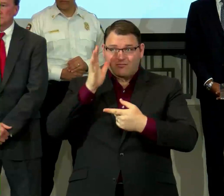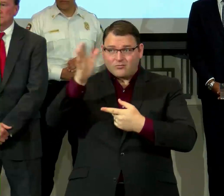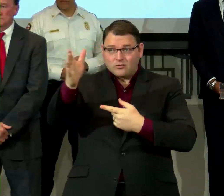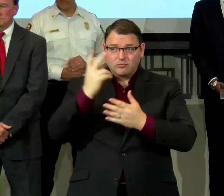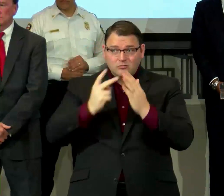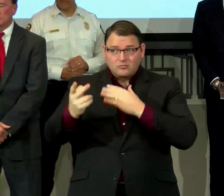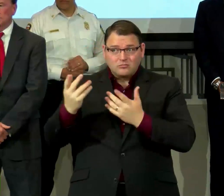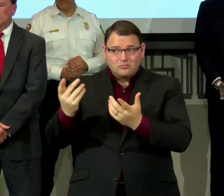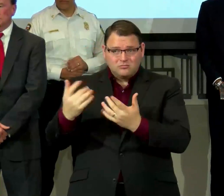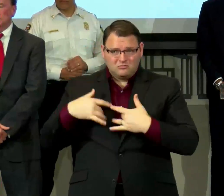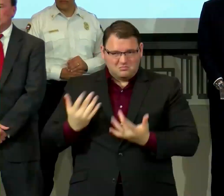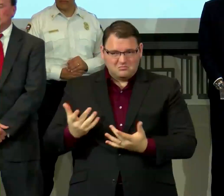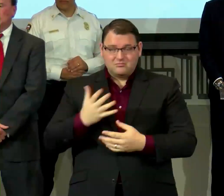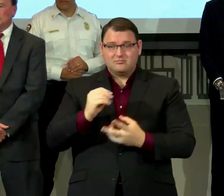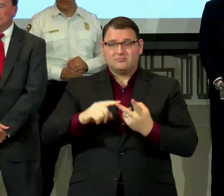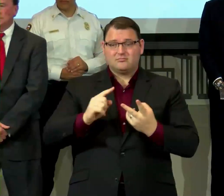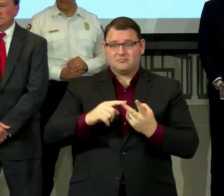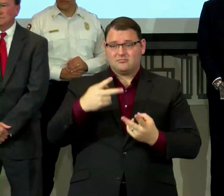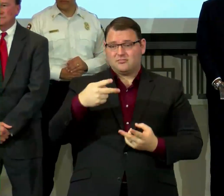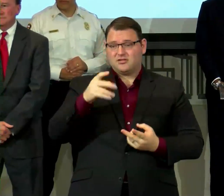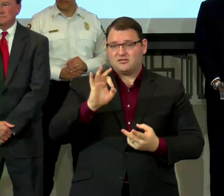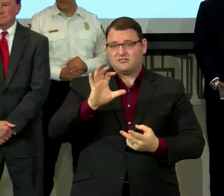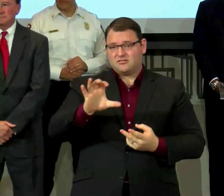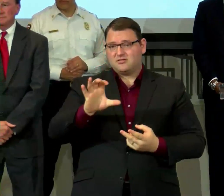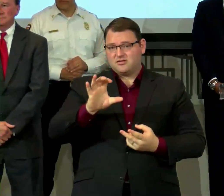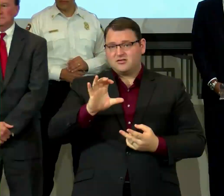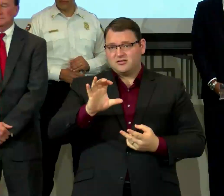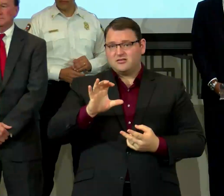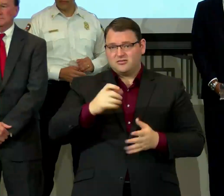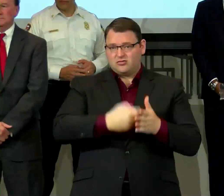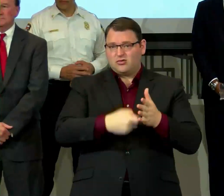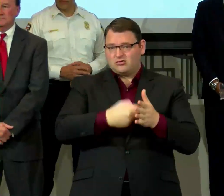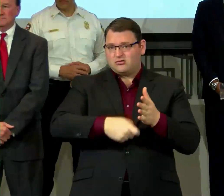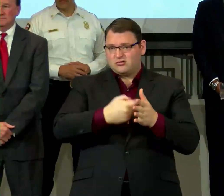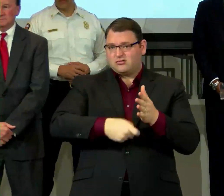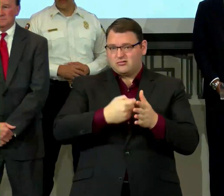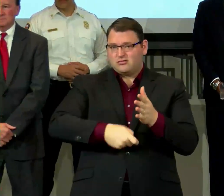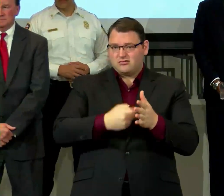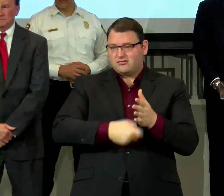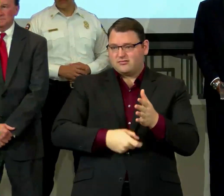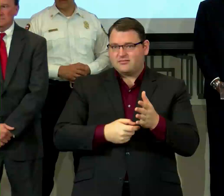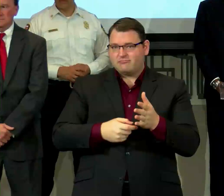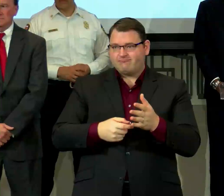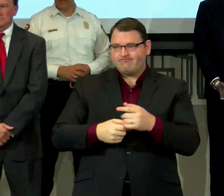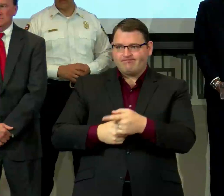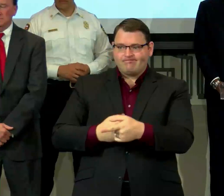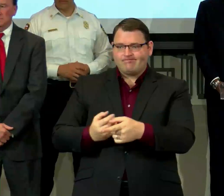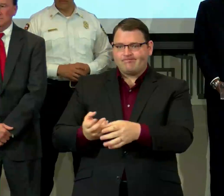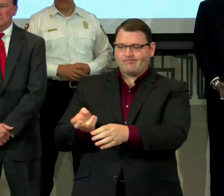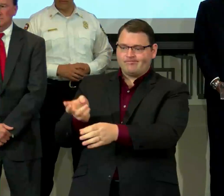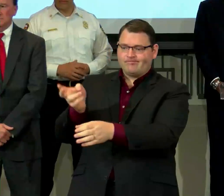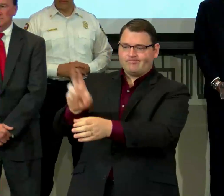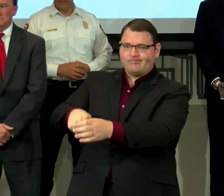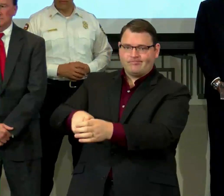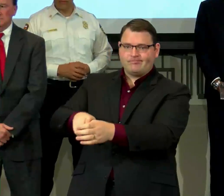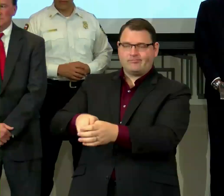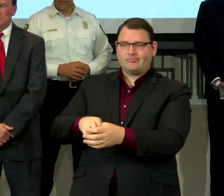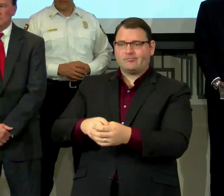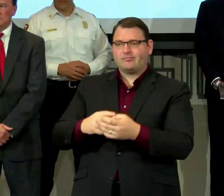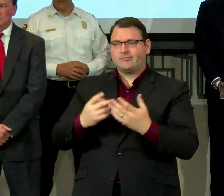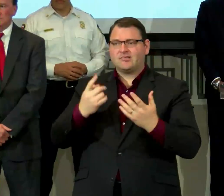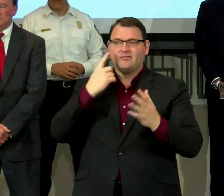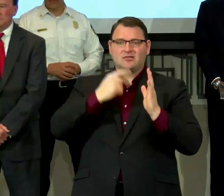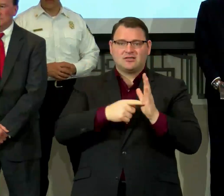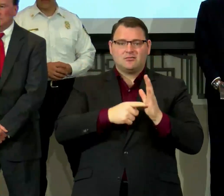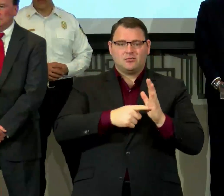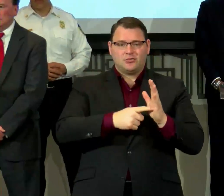charges that are taken with regard to passenger travel, how that might impact, let's say, projects like iTrip out